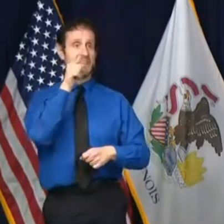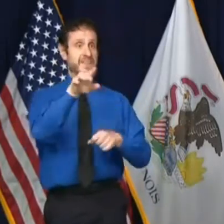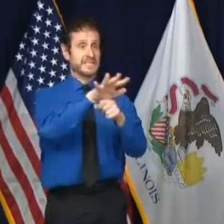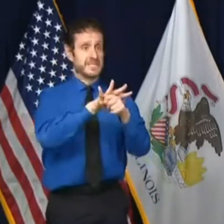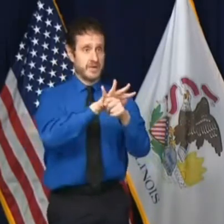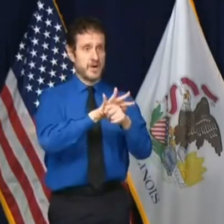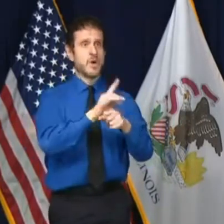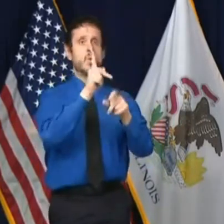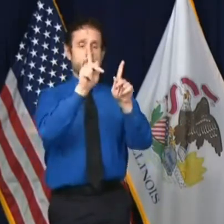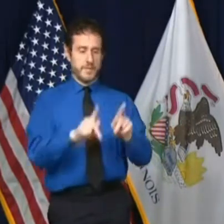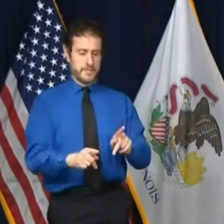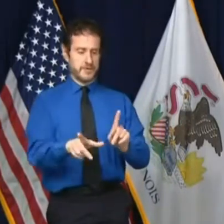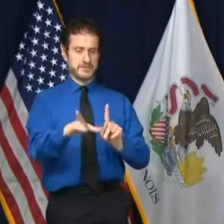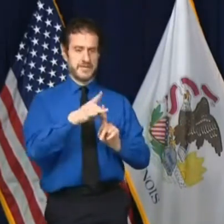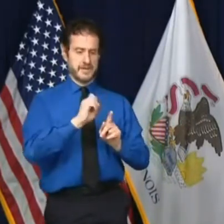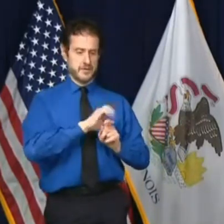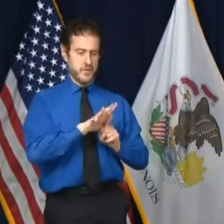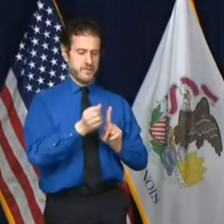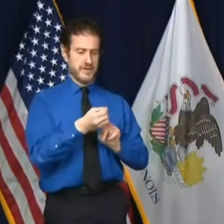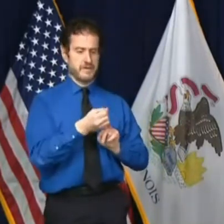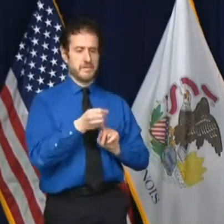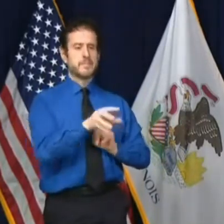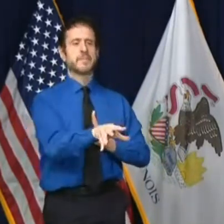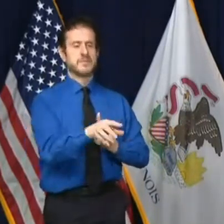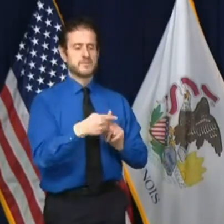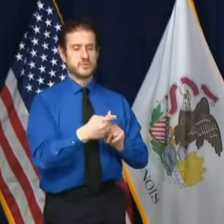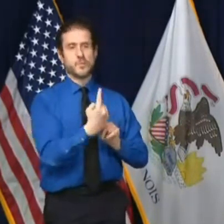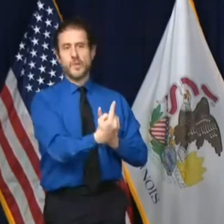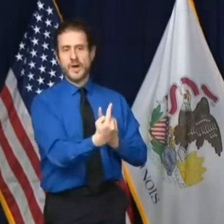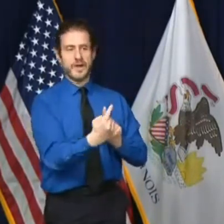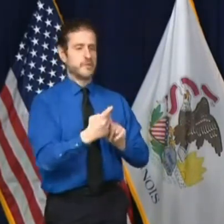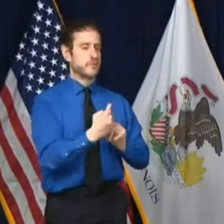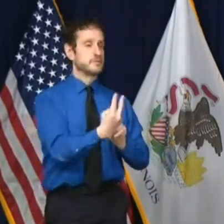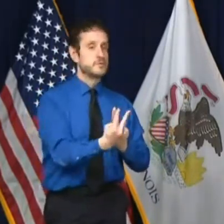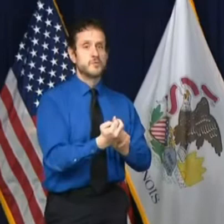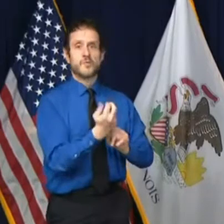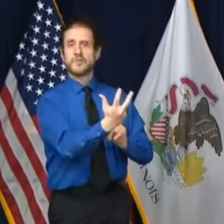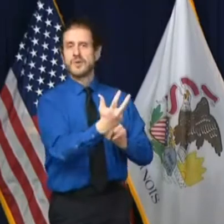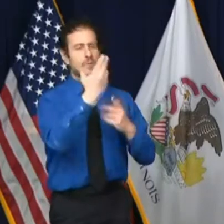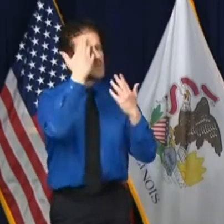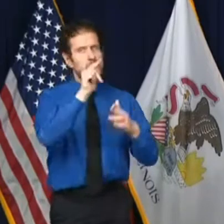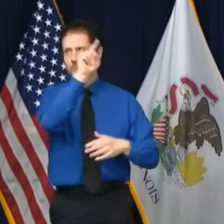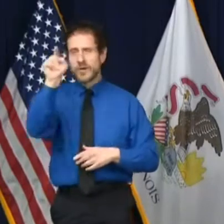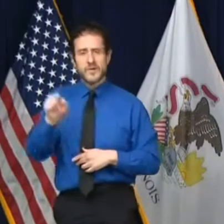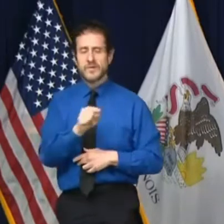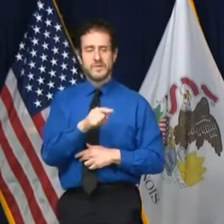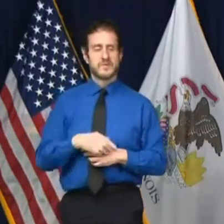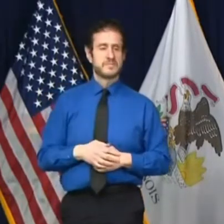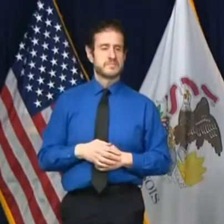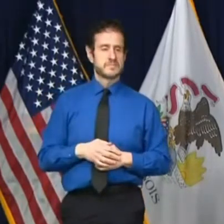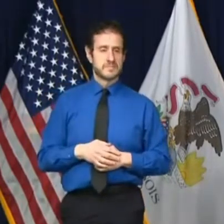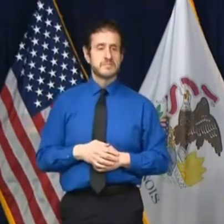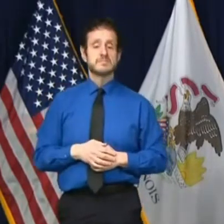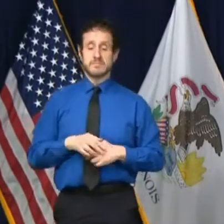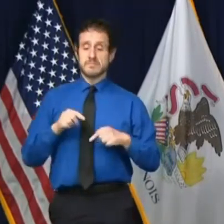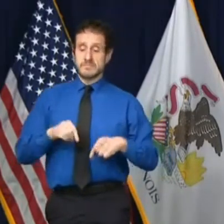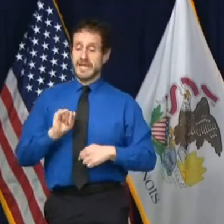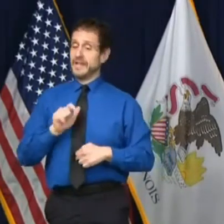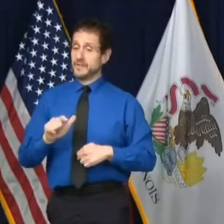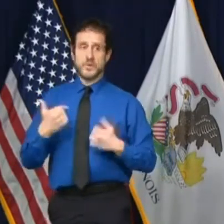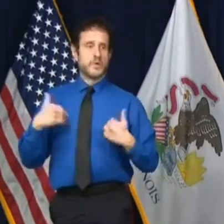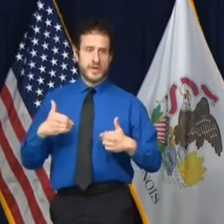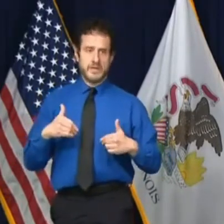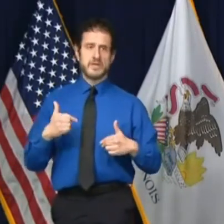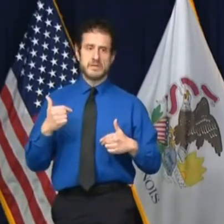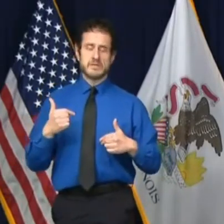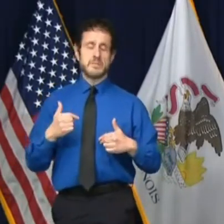we're the second most amount of testing among the top most populous states, the top 10 most populous states. So we're doing a